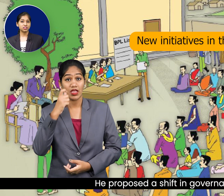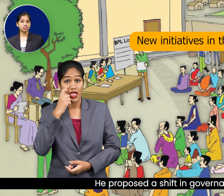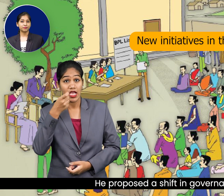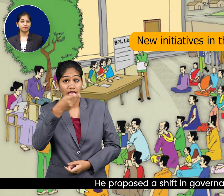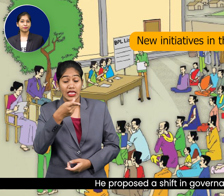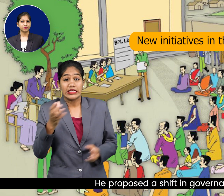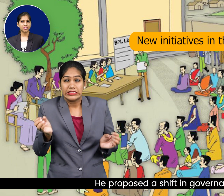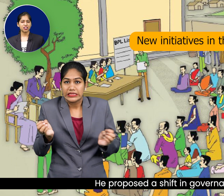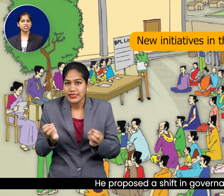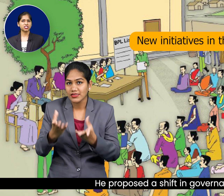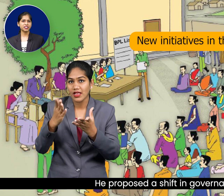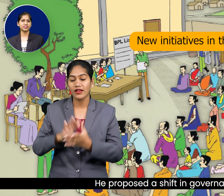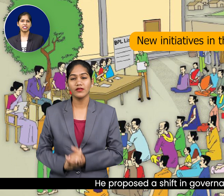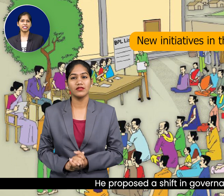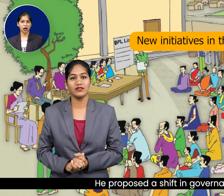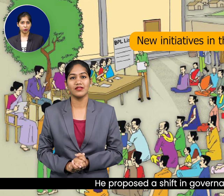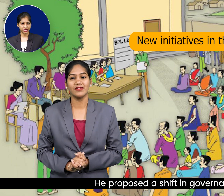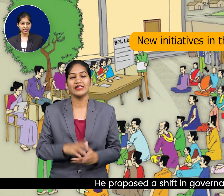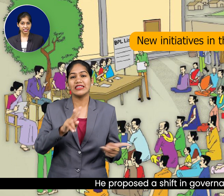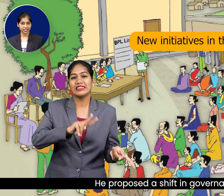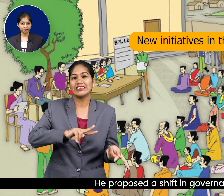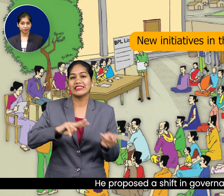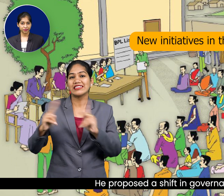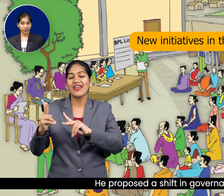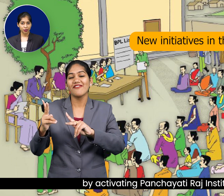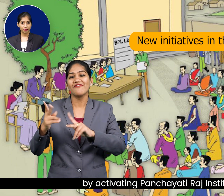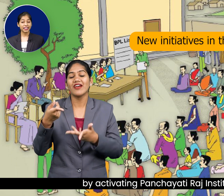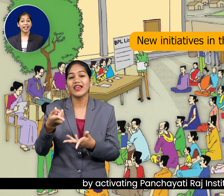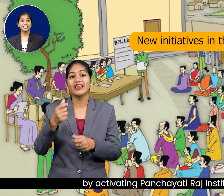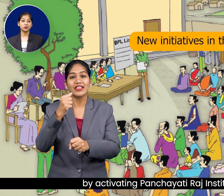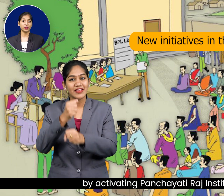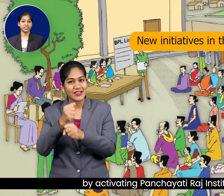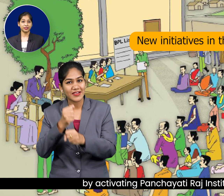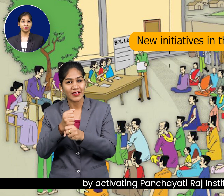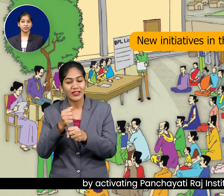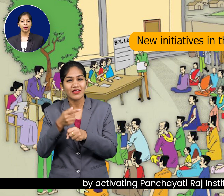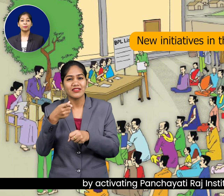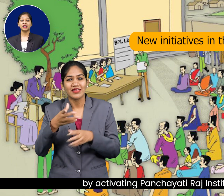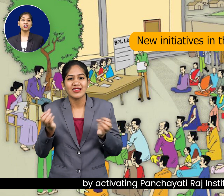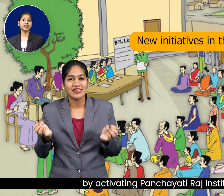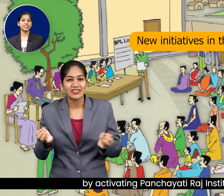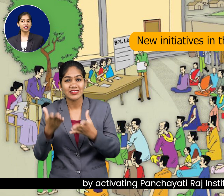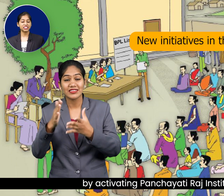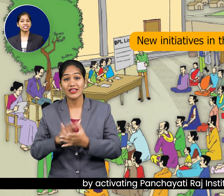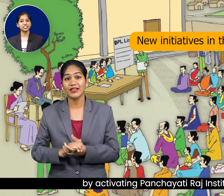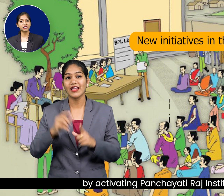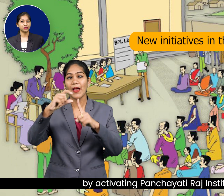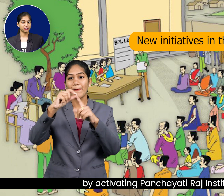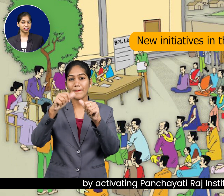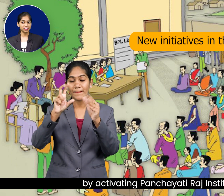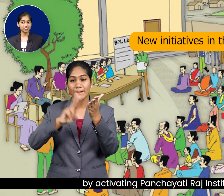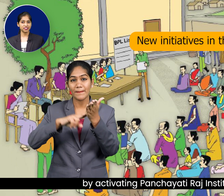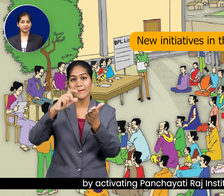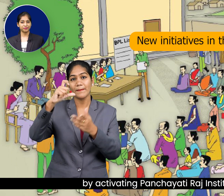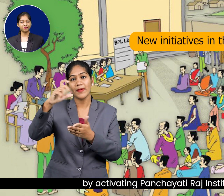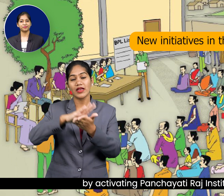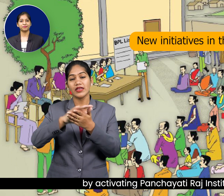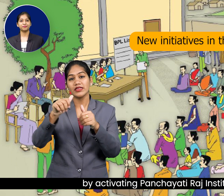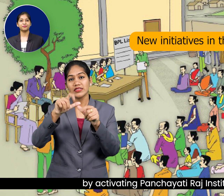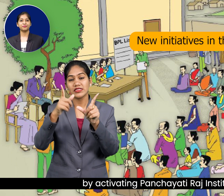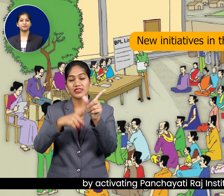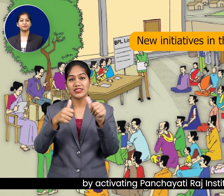He proposed a shift in governance by activating Panchayati Raj institutions,